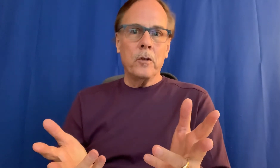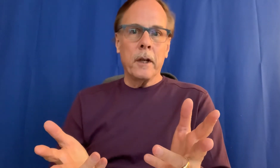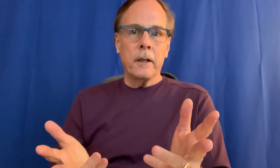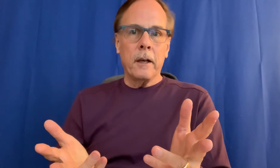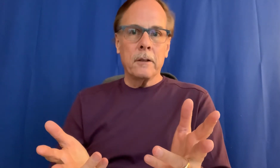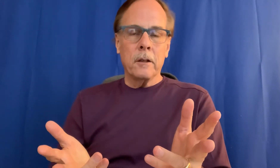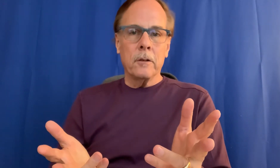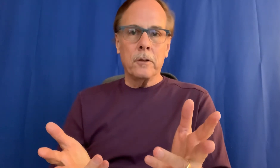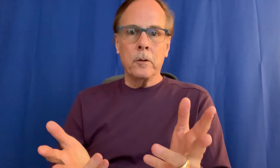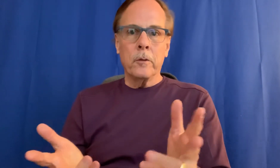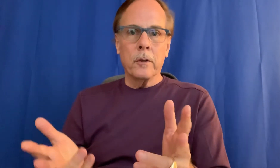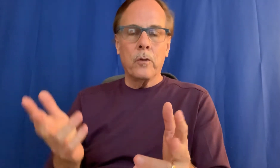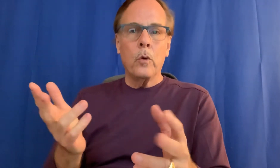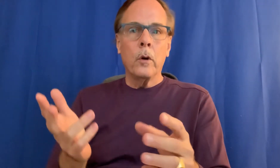take ASL 2, 3, or 4.